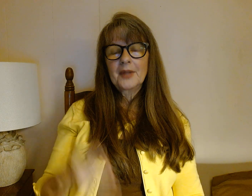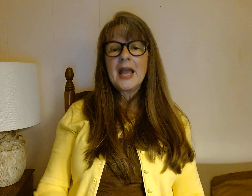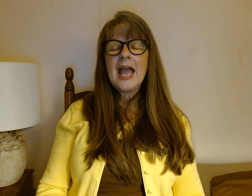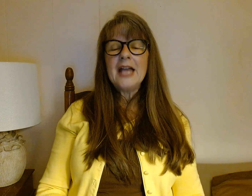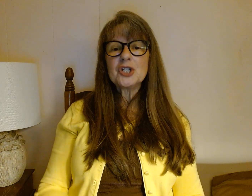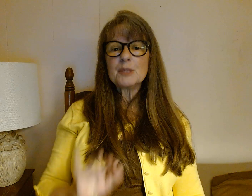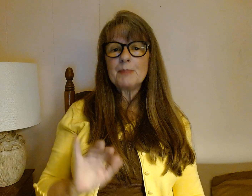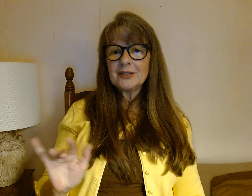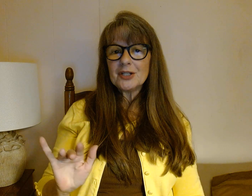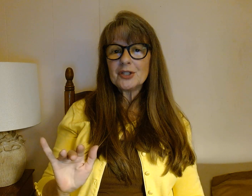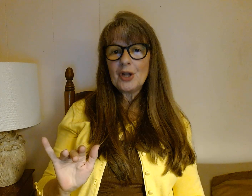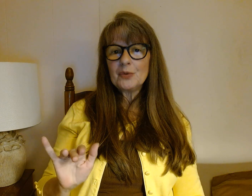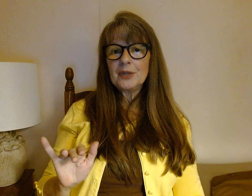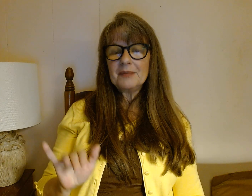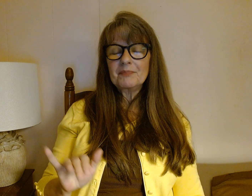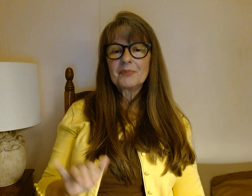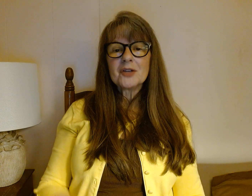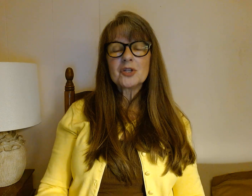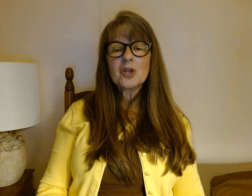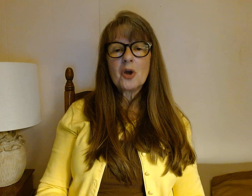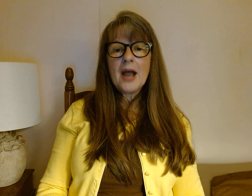and she spelled it slowly. So I go,